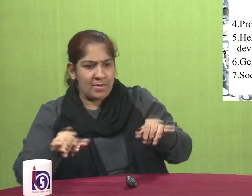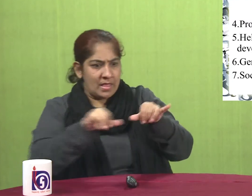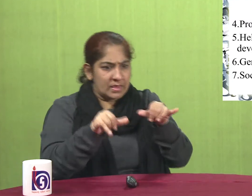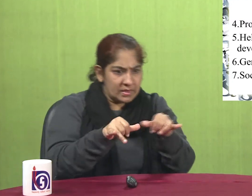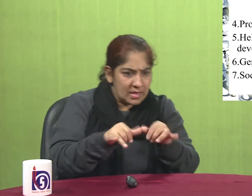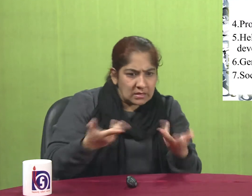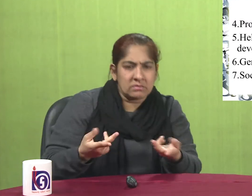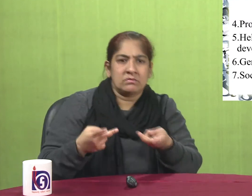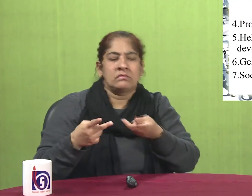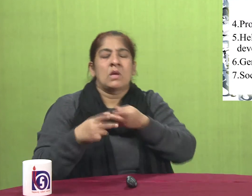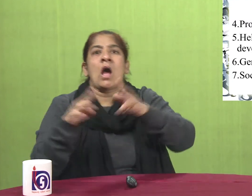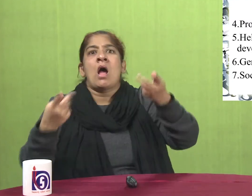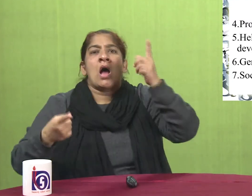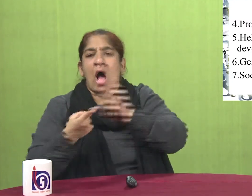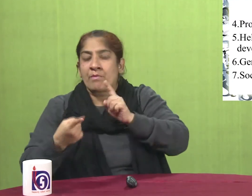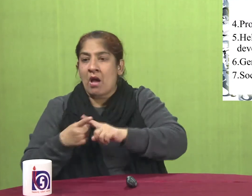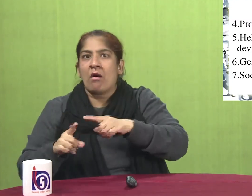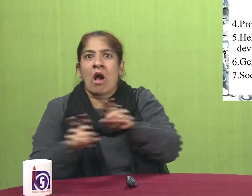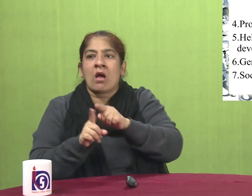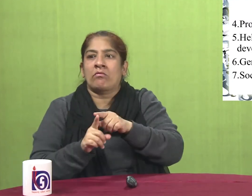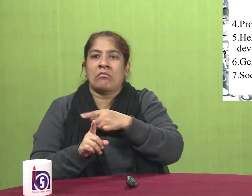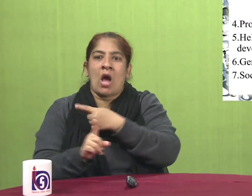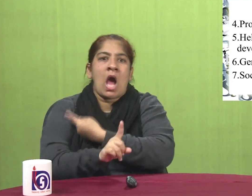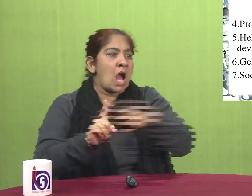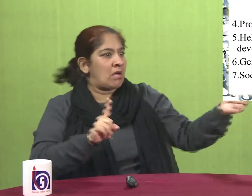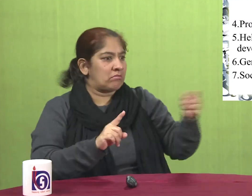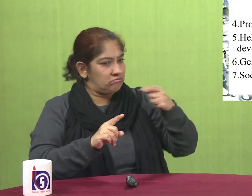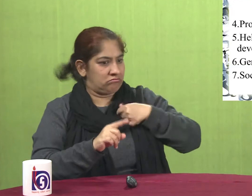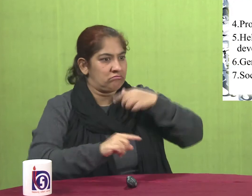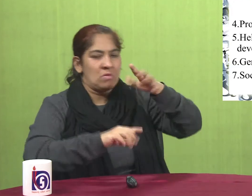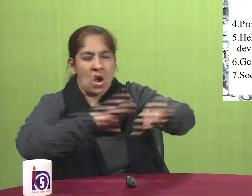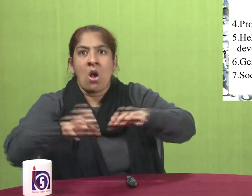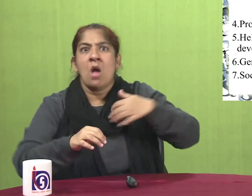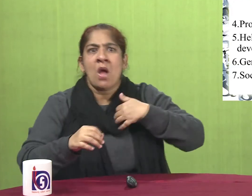it is protection against liabilities.